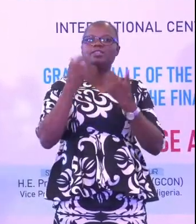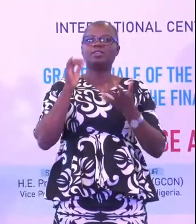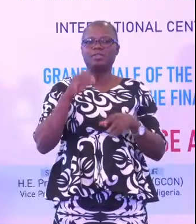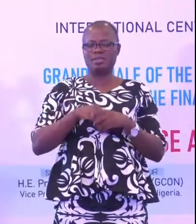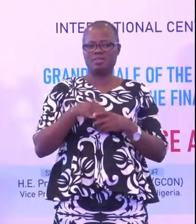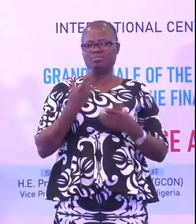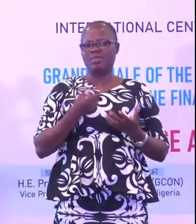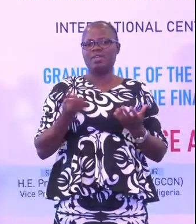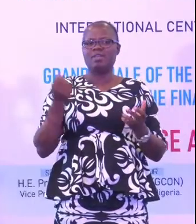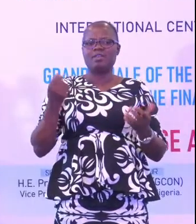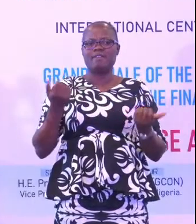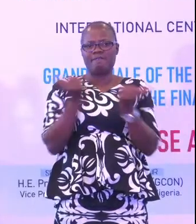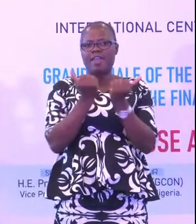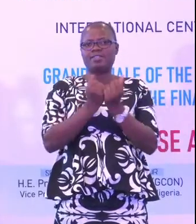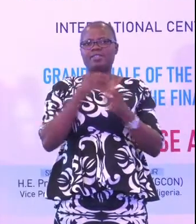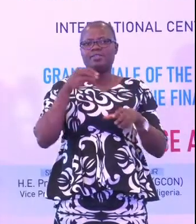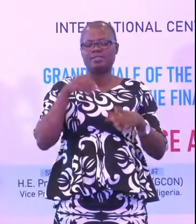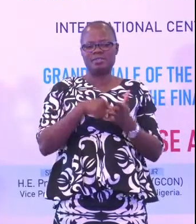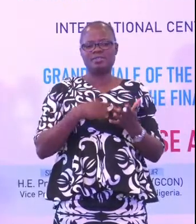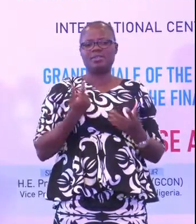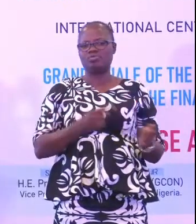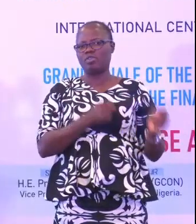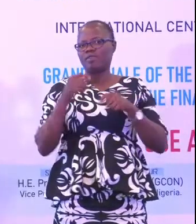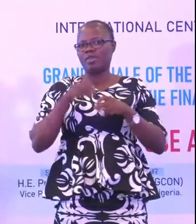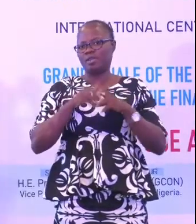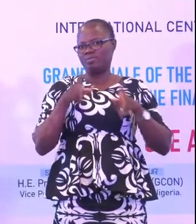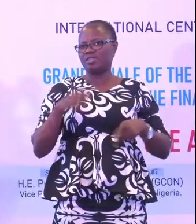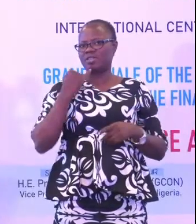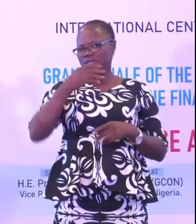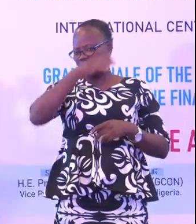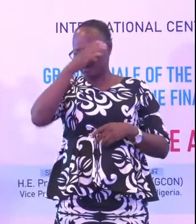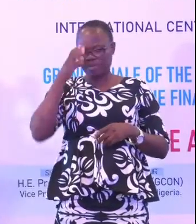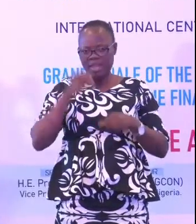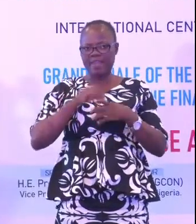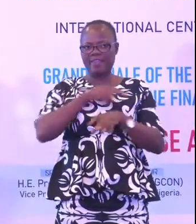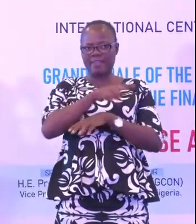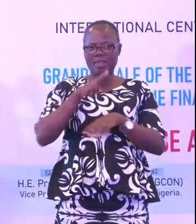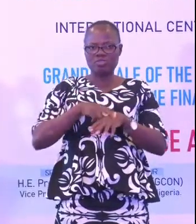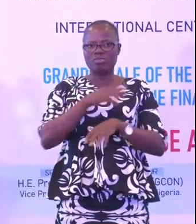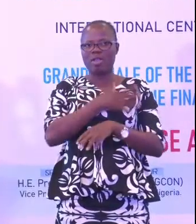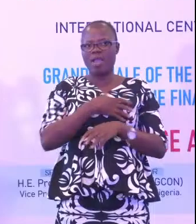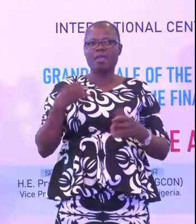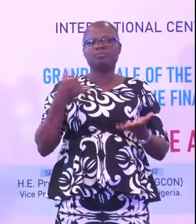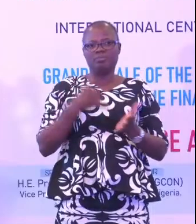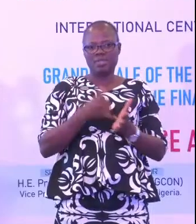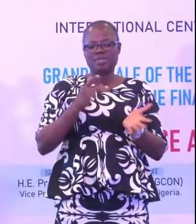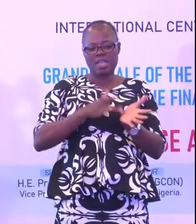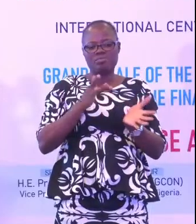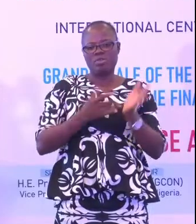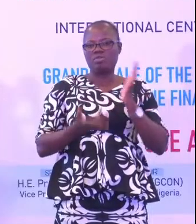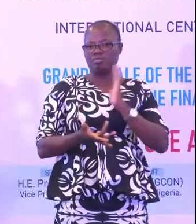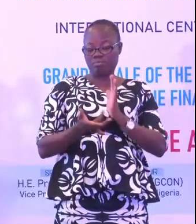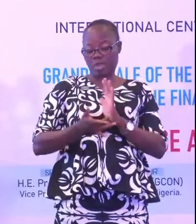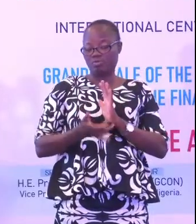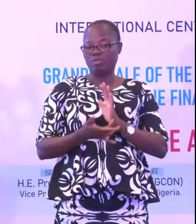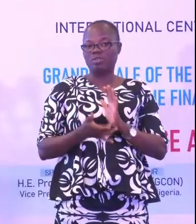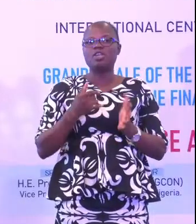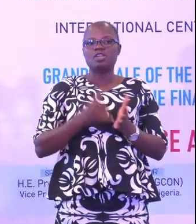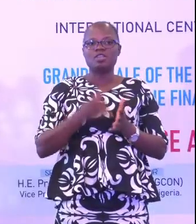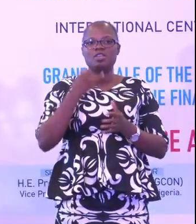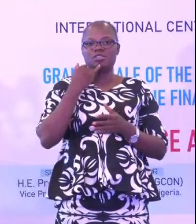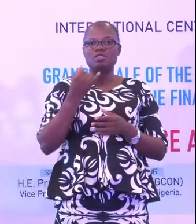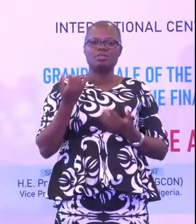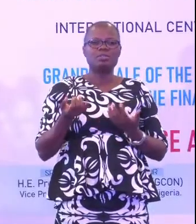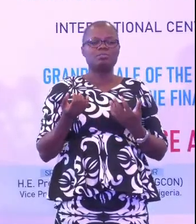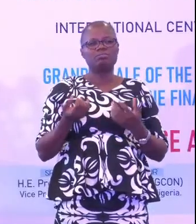of trafficking in persons is that criminals engaging in it have become savvier in exploiting technology. Easier forms